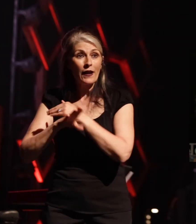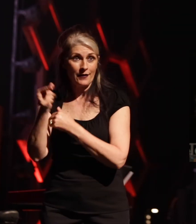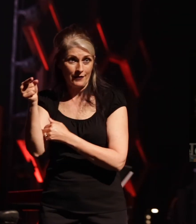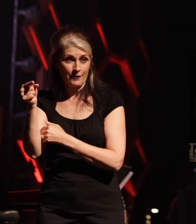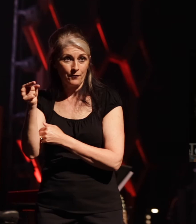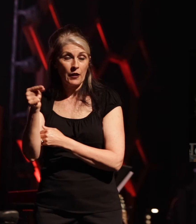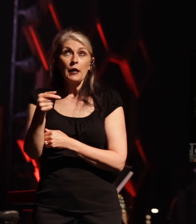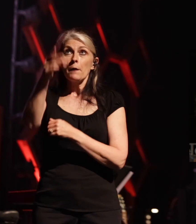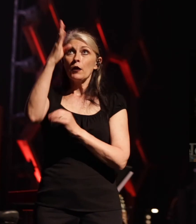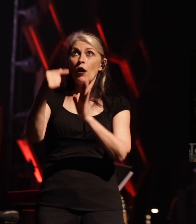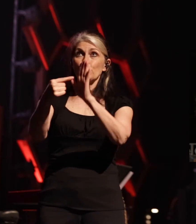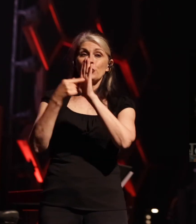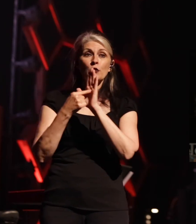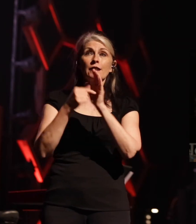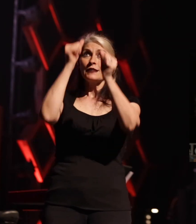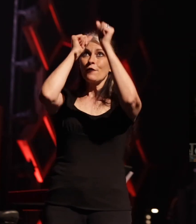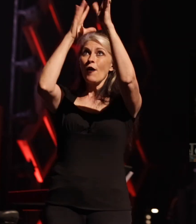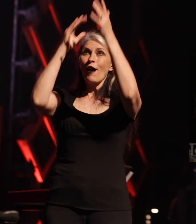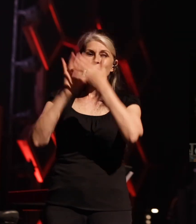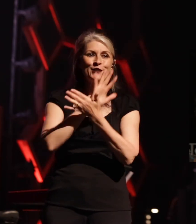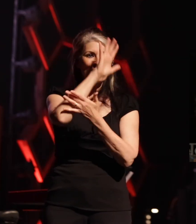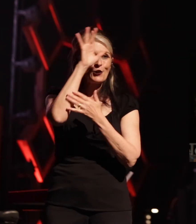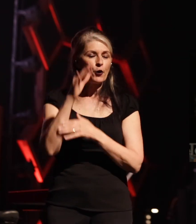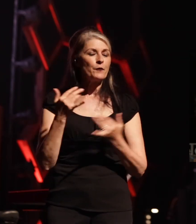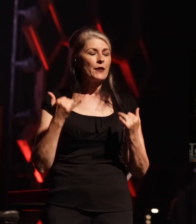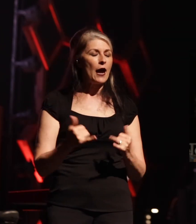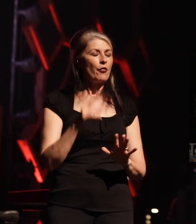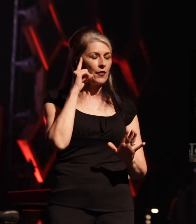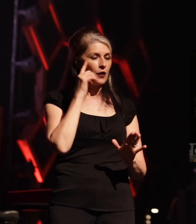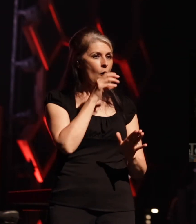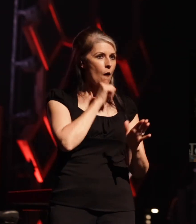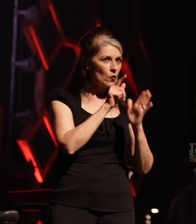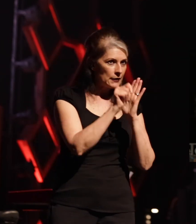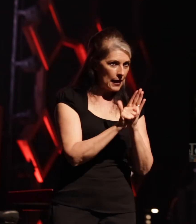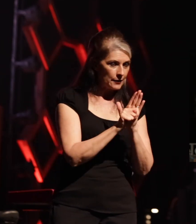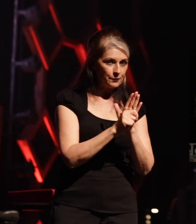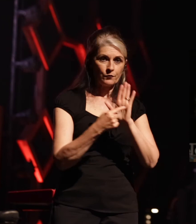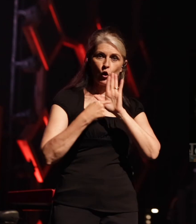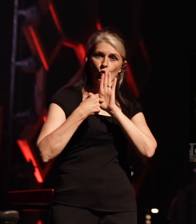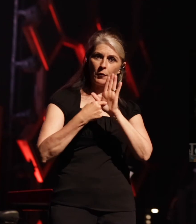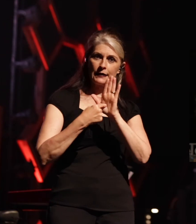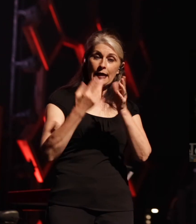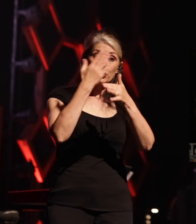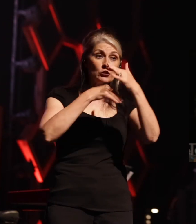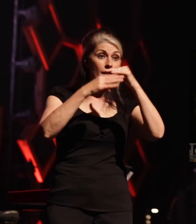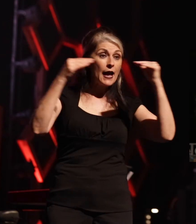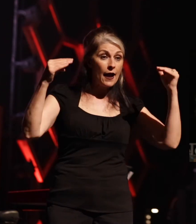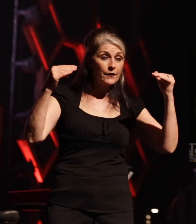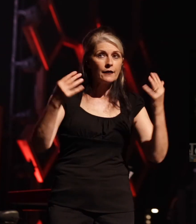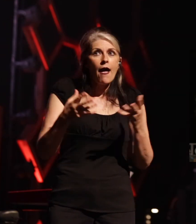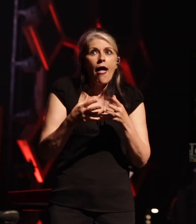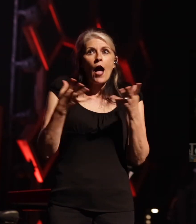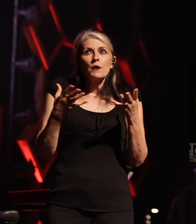about this. If the Old Testament was a representation of heaven, Well, how much better is Jesus? He's a